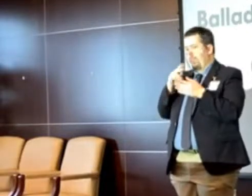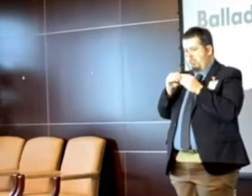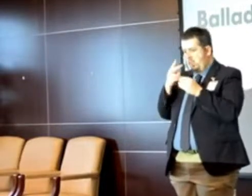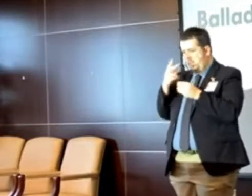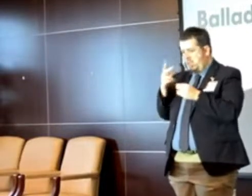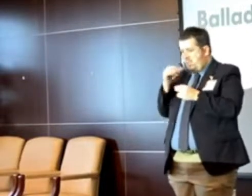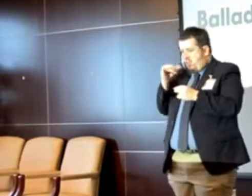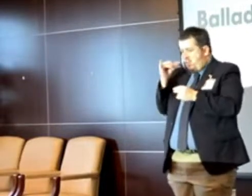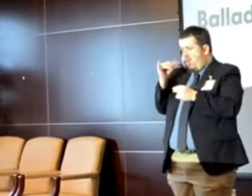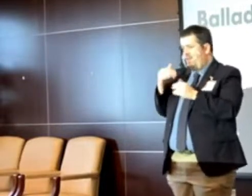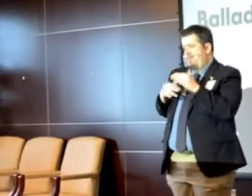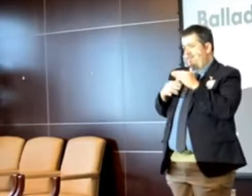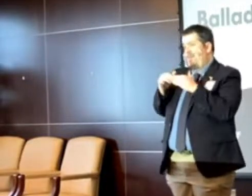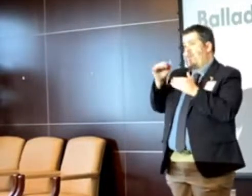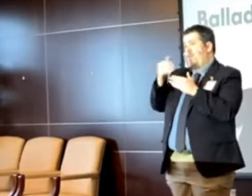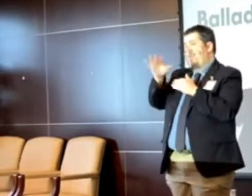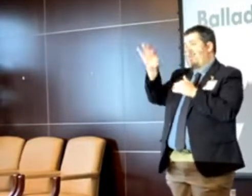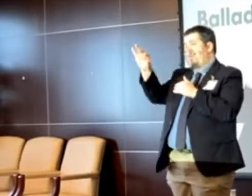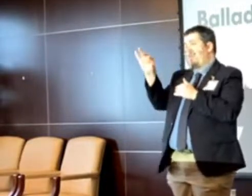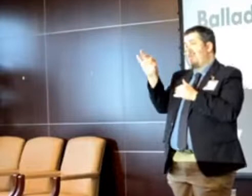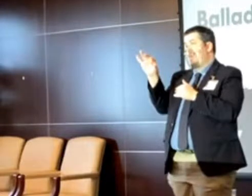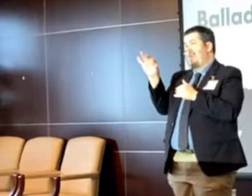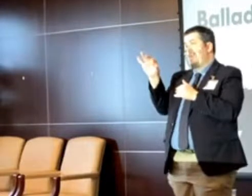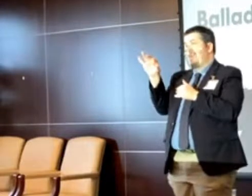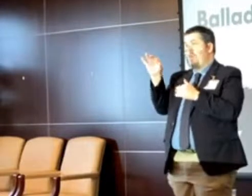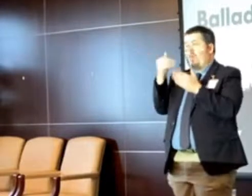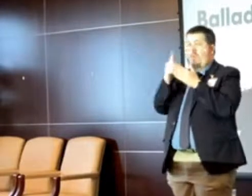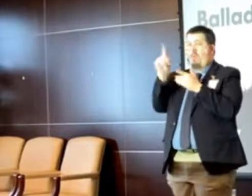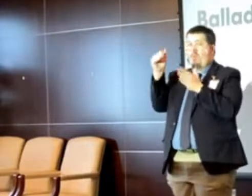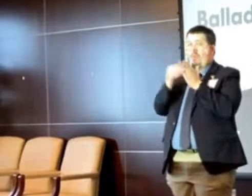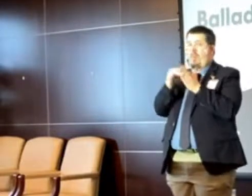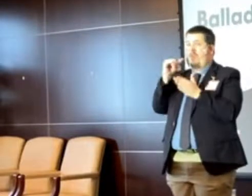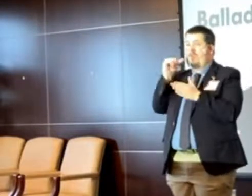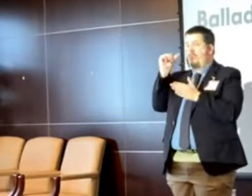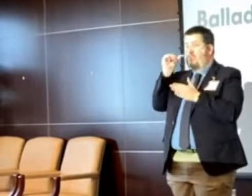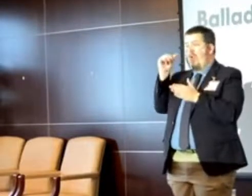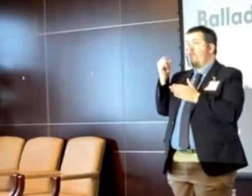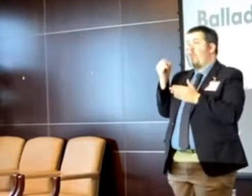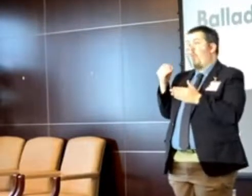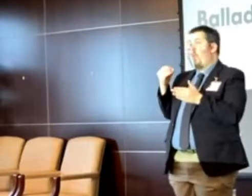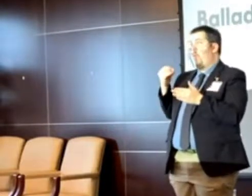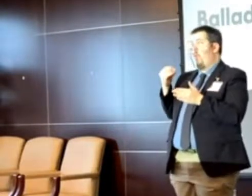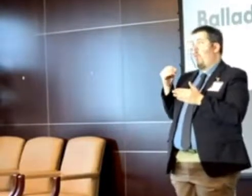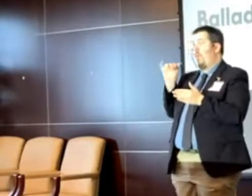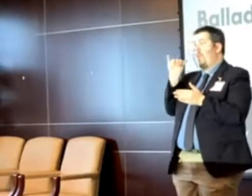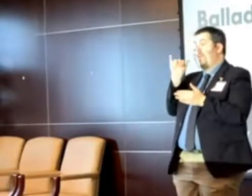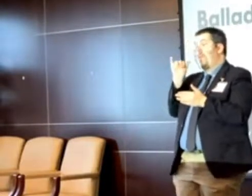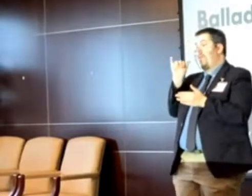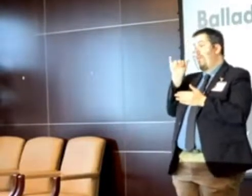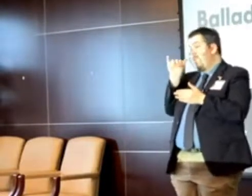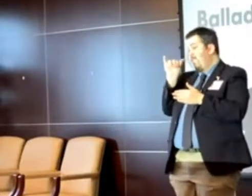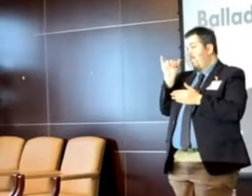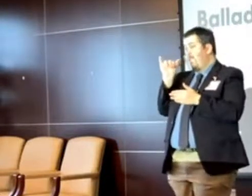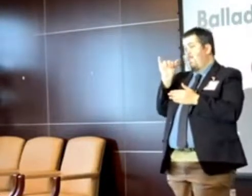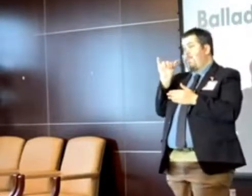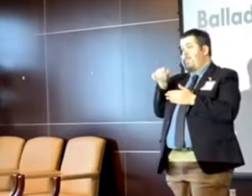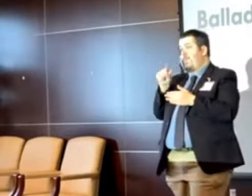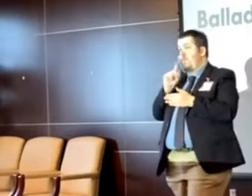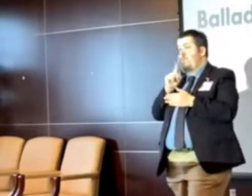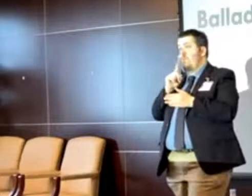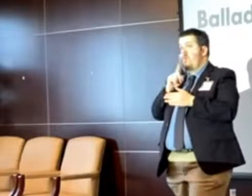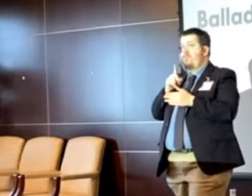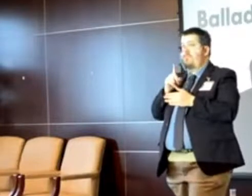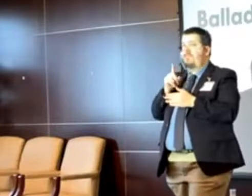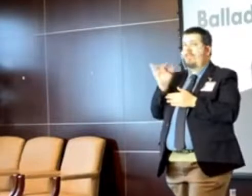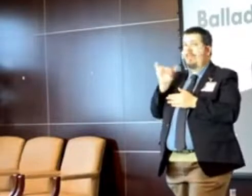think yesterday we hit almost 900 or maybe almost 1,000 yesterday. So that was kind